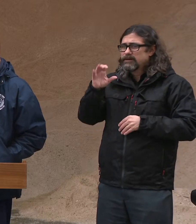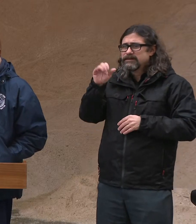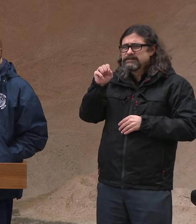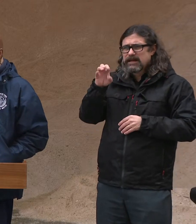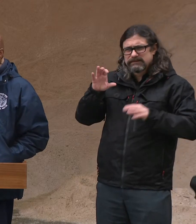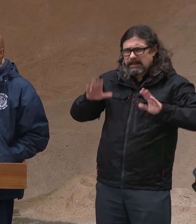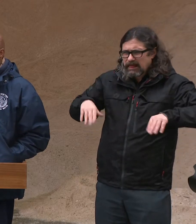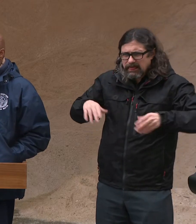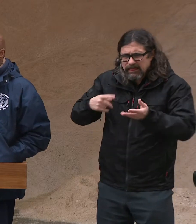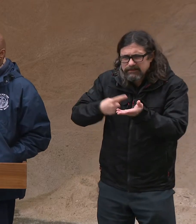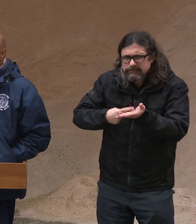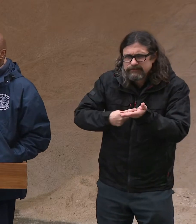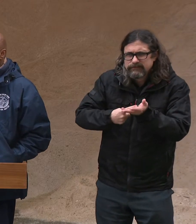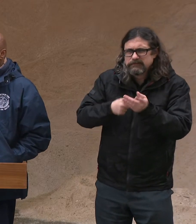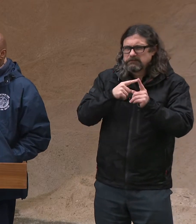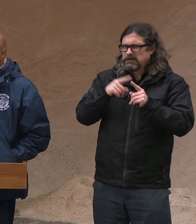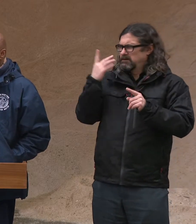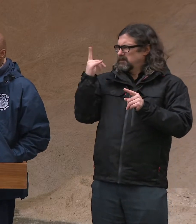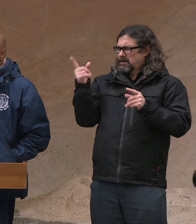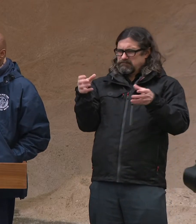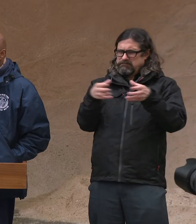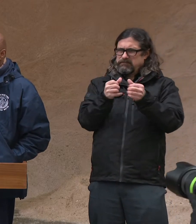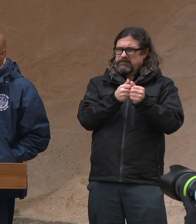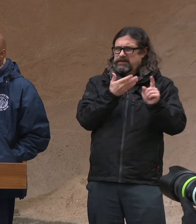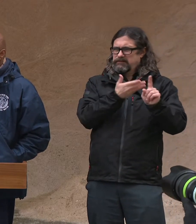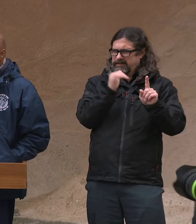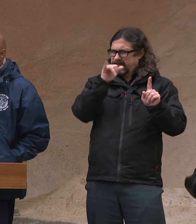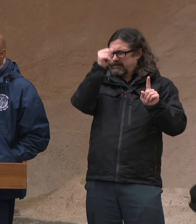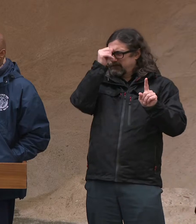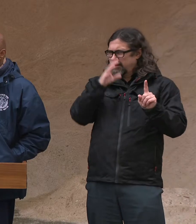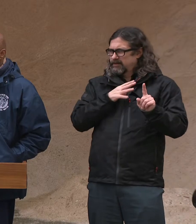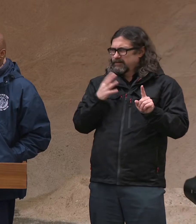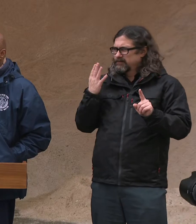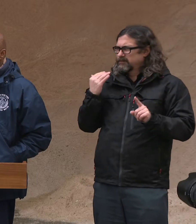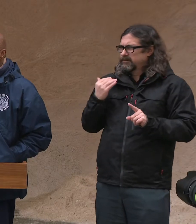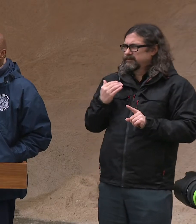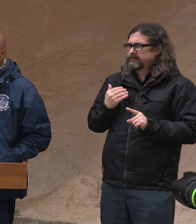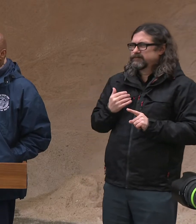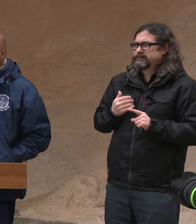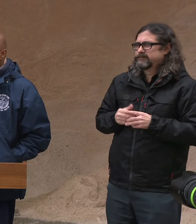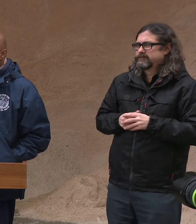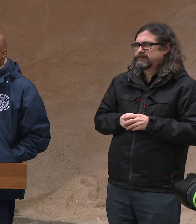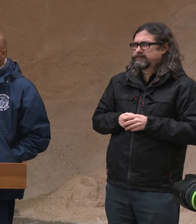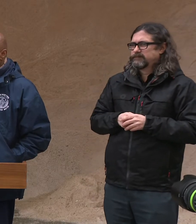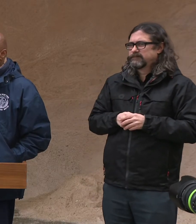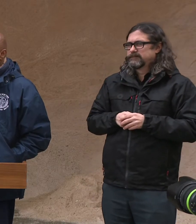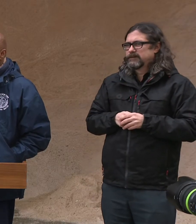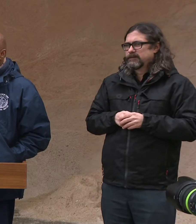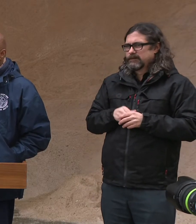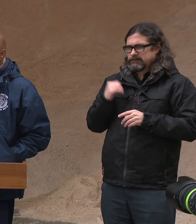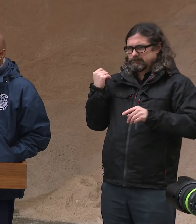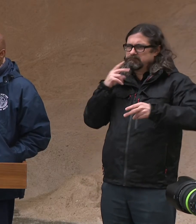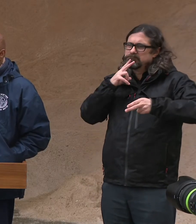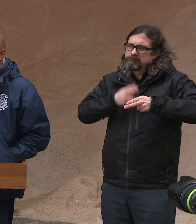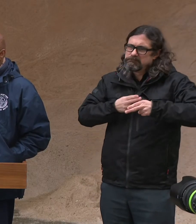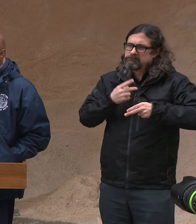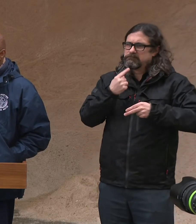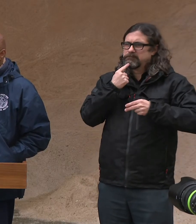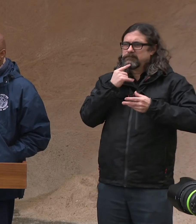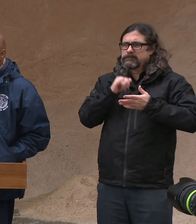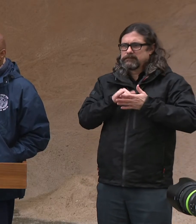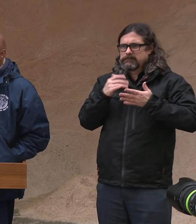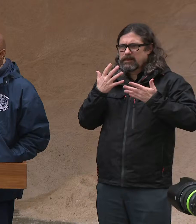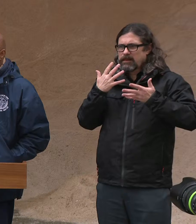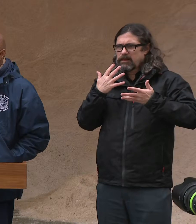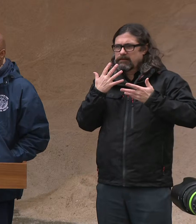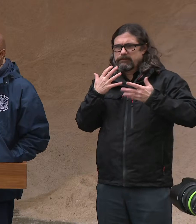reply, or intimate to the incumbent president that you want any help or interference in the federal case, whether